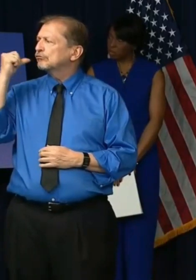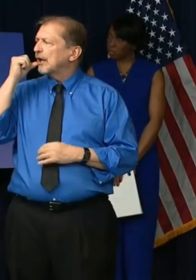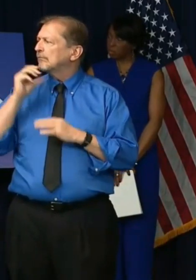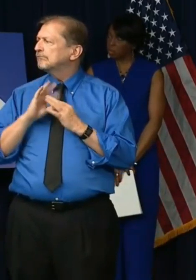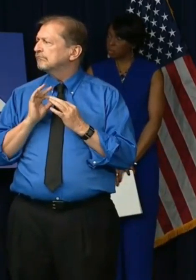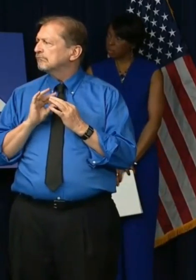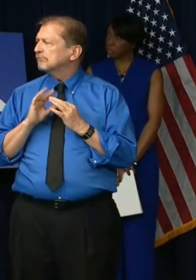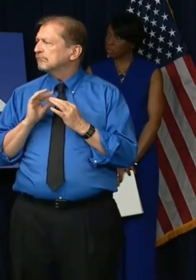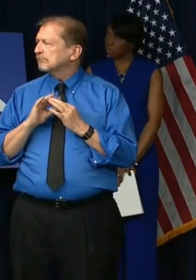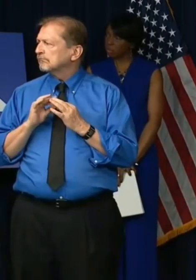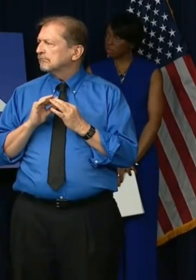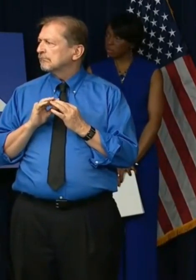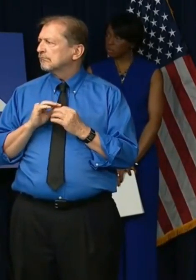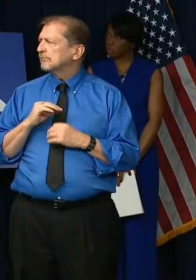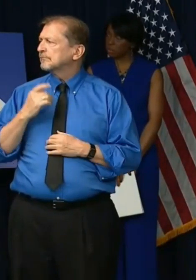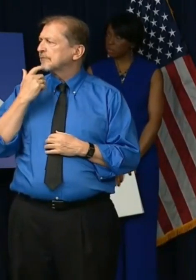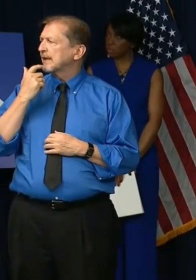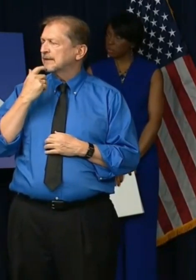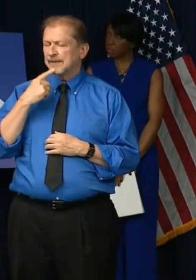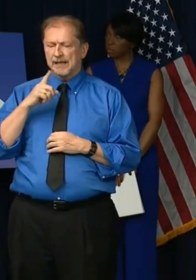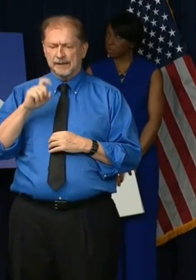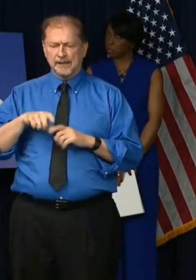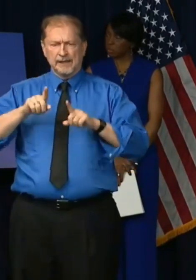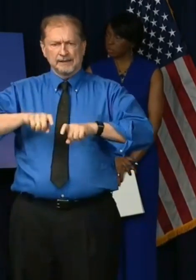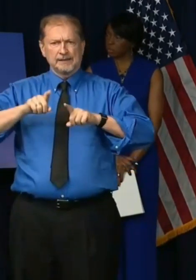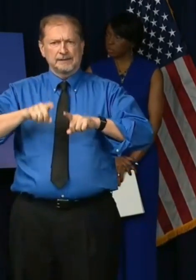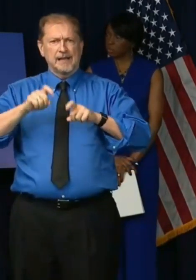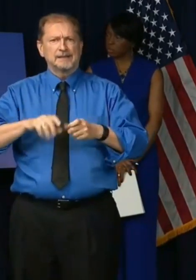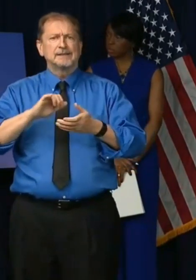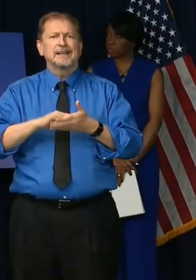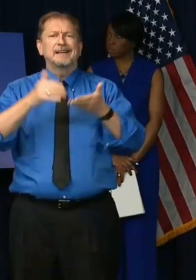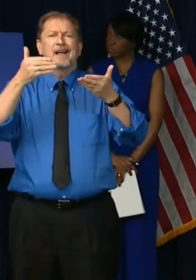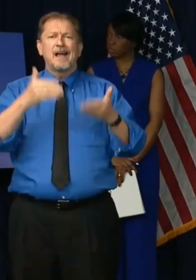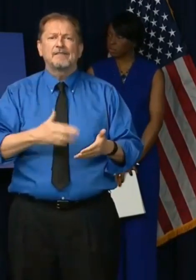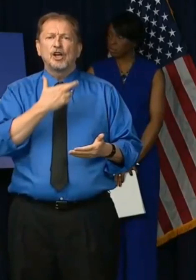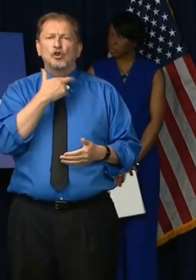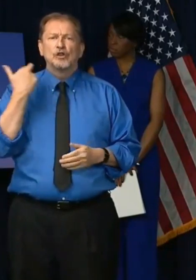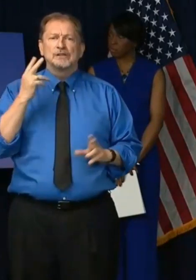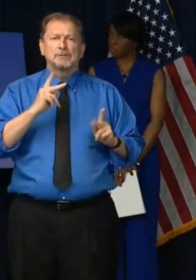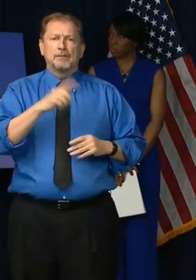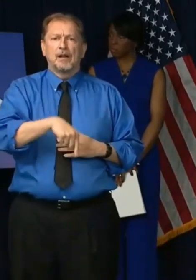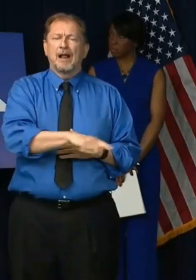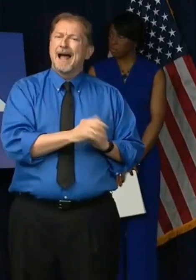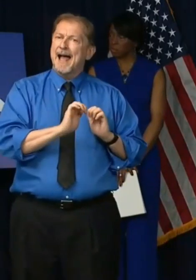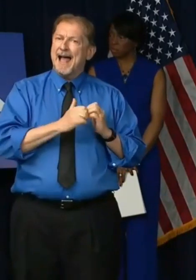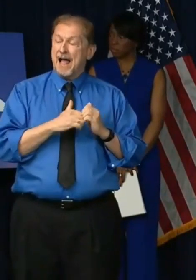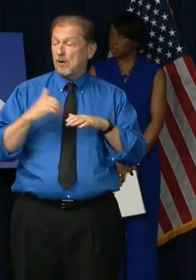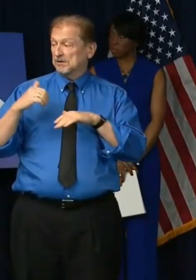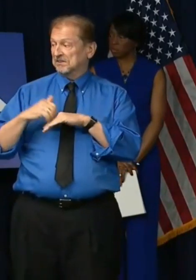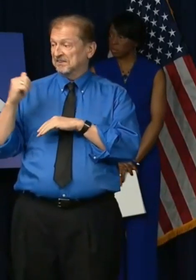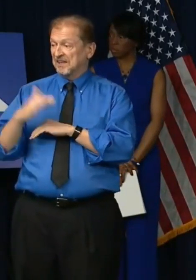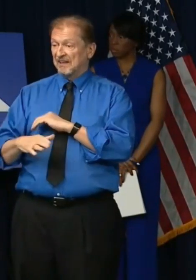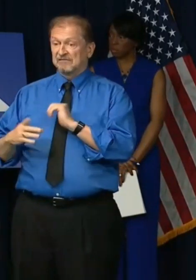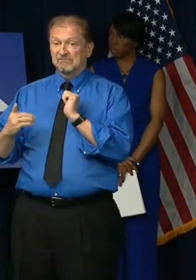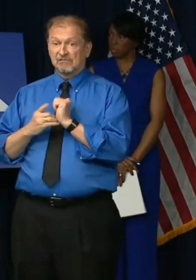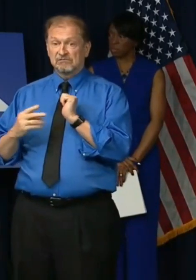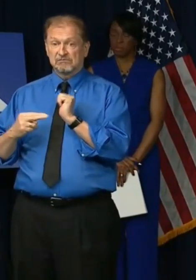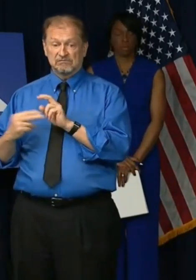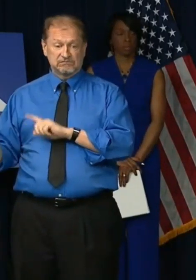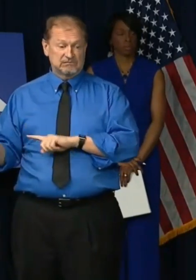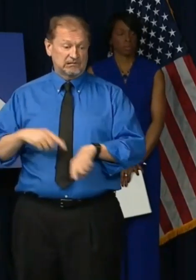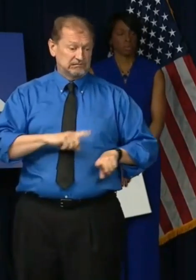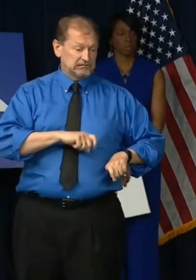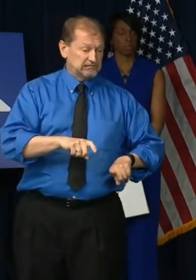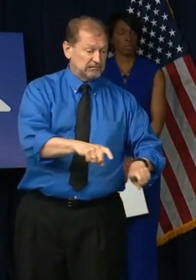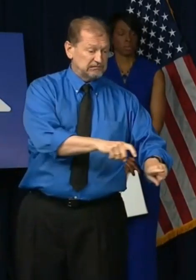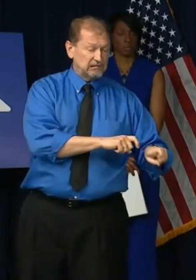needed to be a push for testing in communities hardest hit. How will that be done? Will medical professionals be deployed to those areas and offer testing? What's the